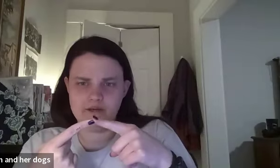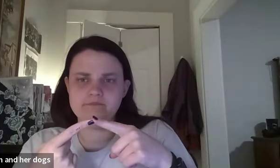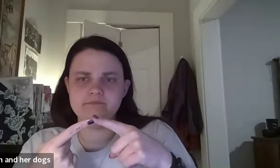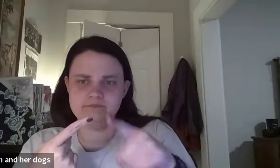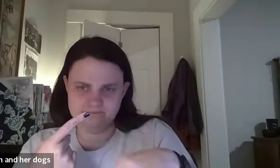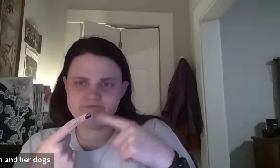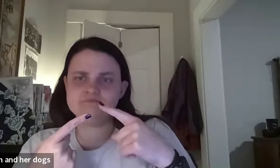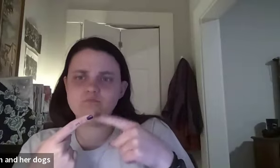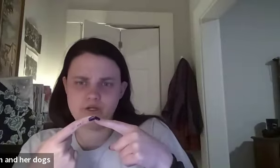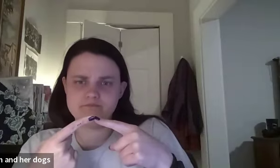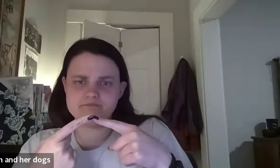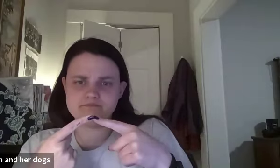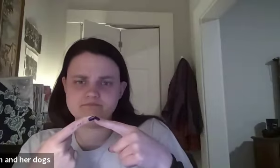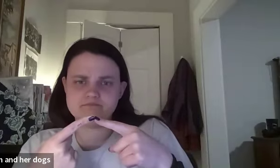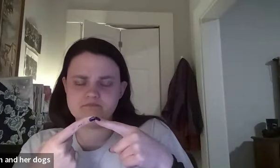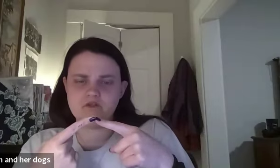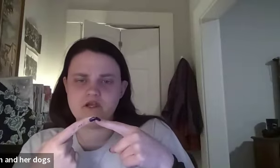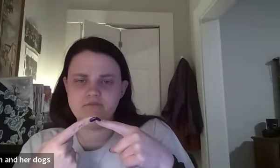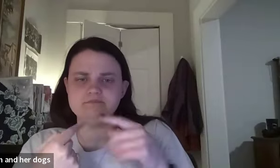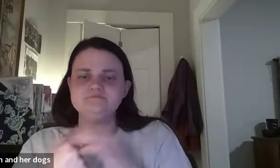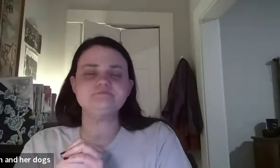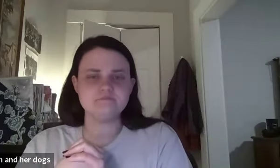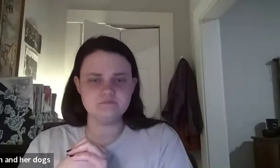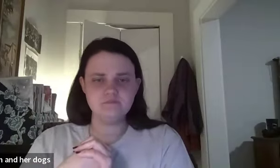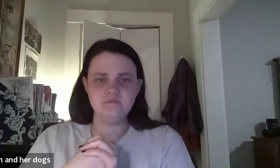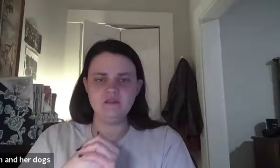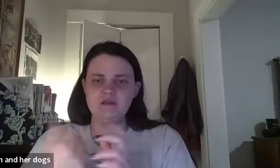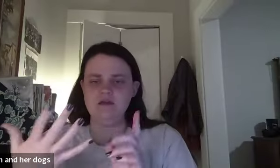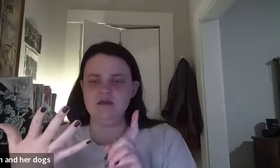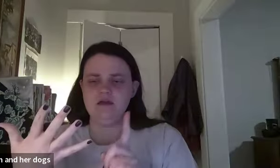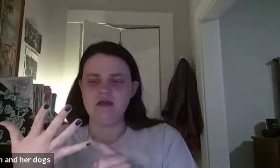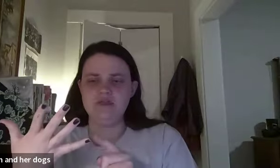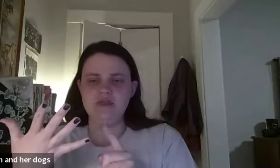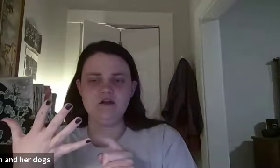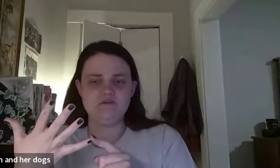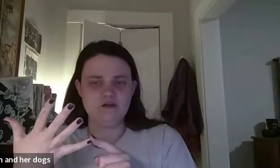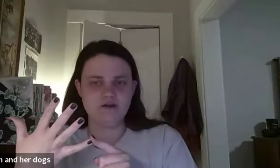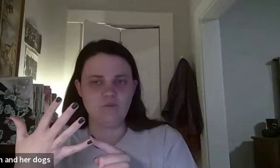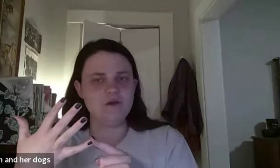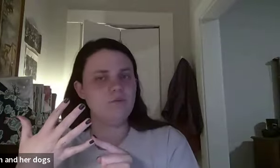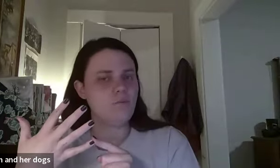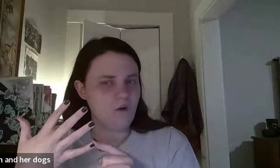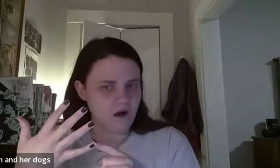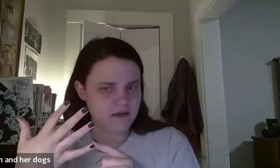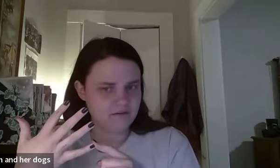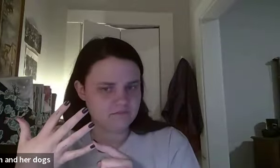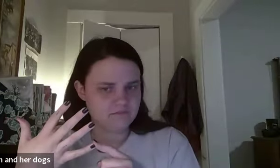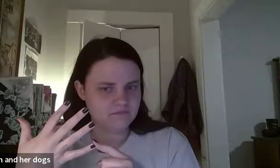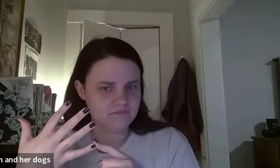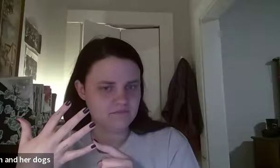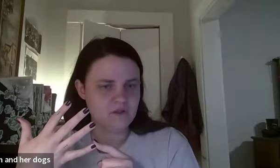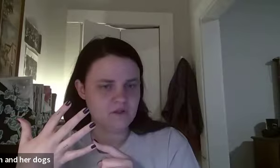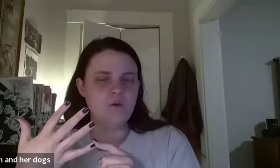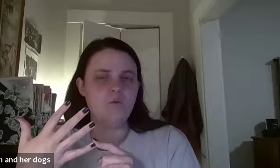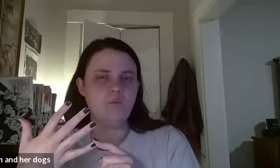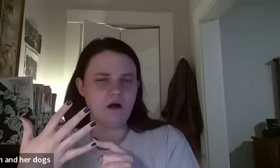when, when. Okay. And then our final one, why.